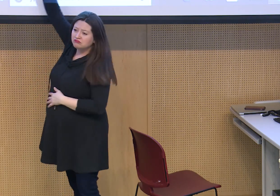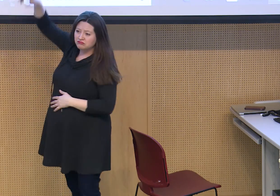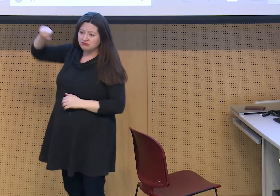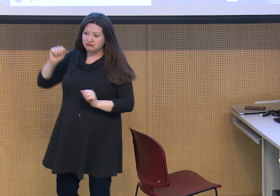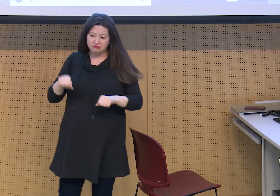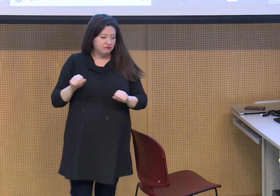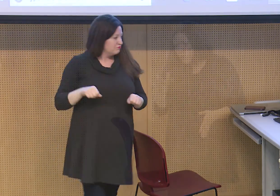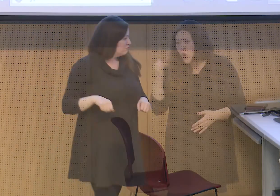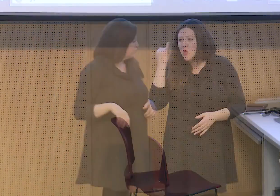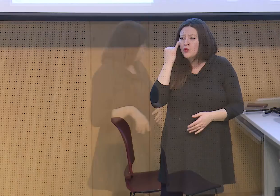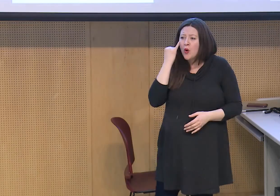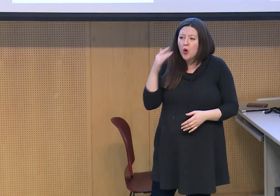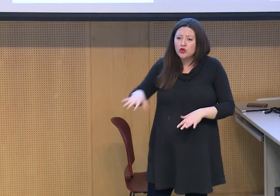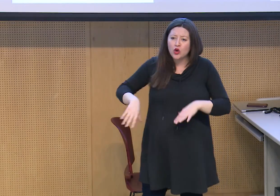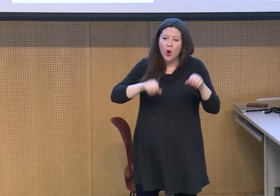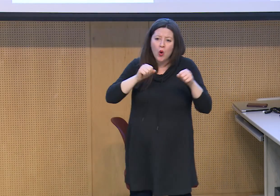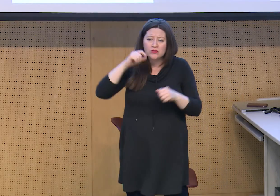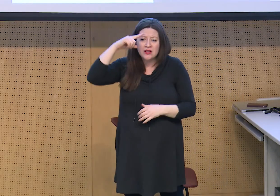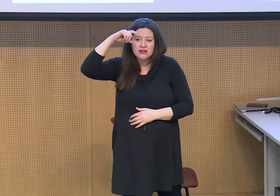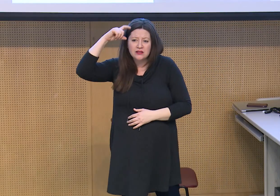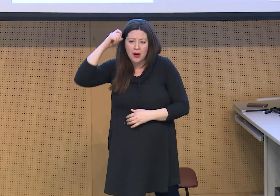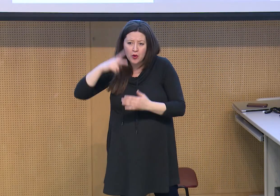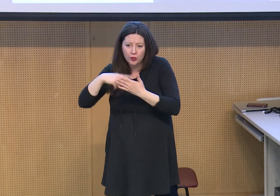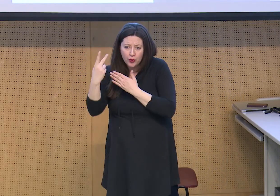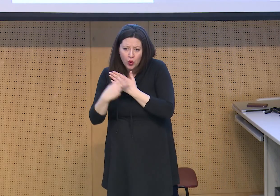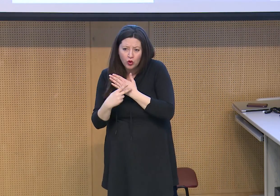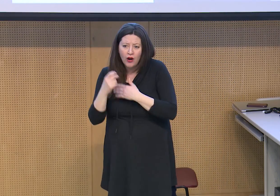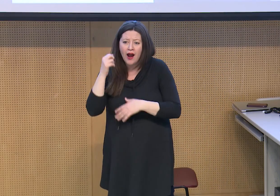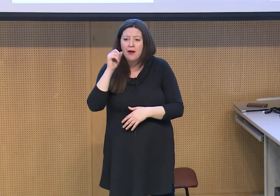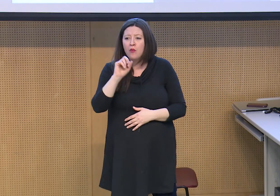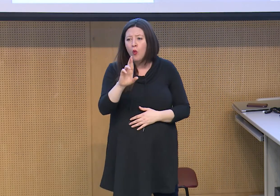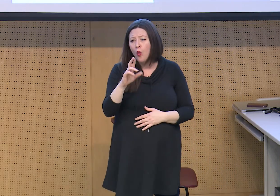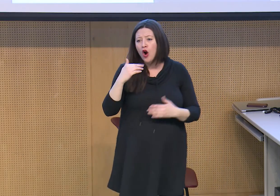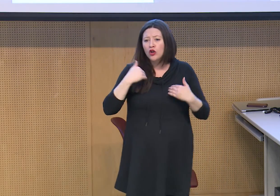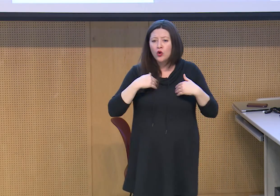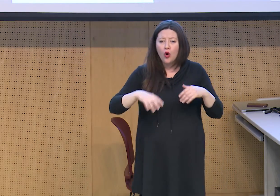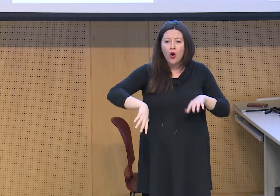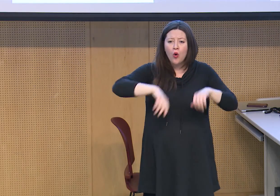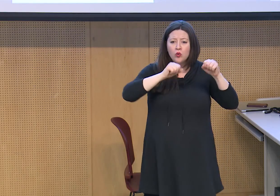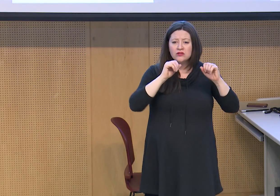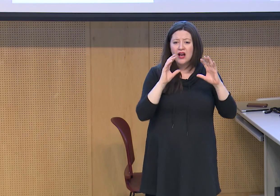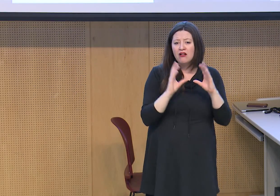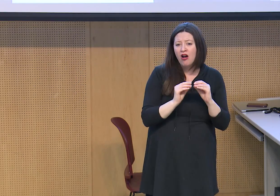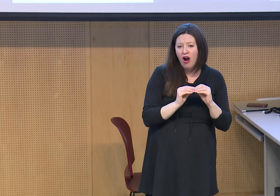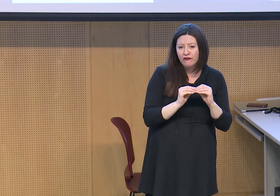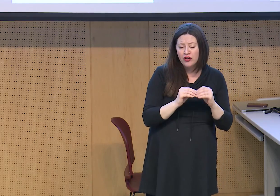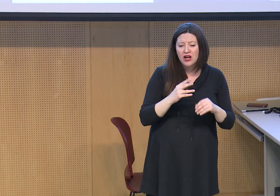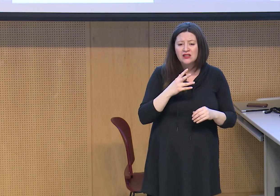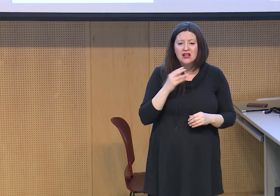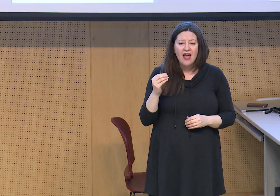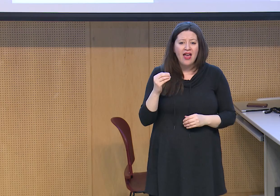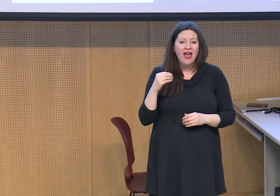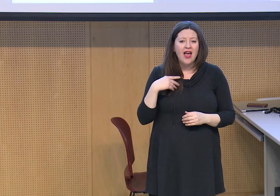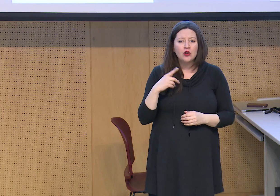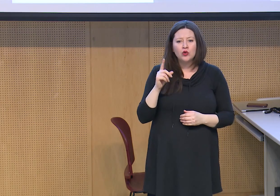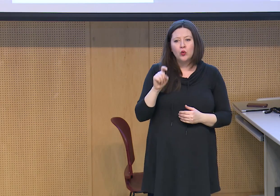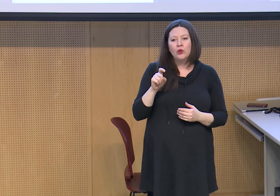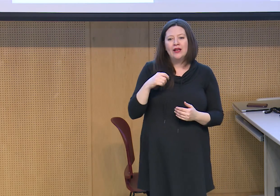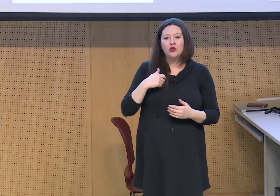this tab. Suppose that you're hosting a summer program or that you want to host a conference during the summer and